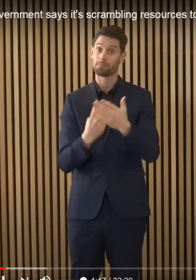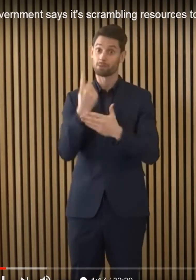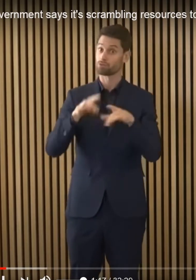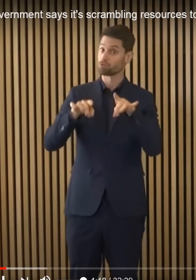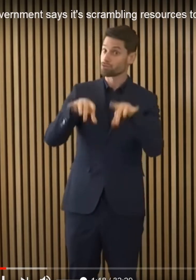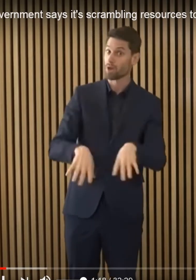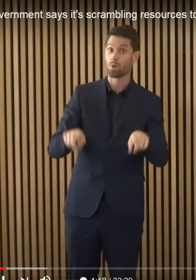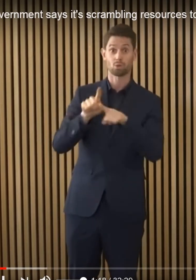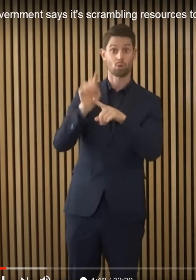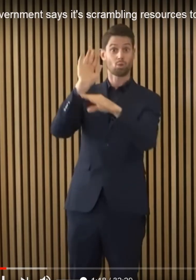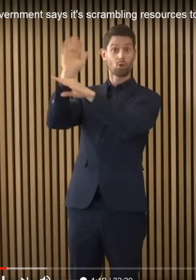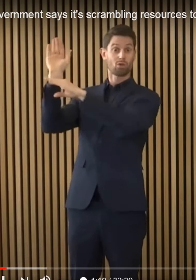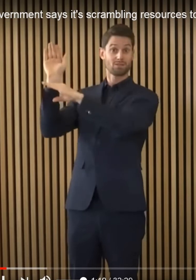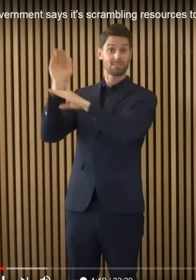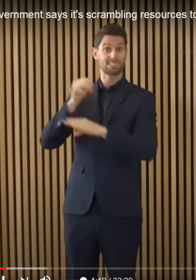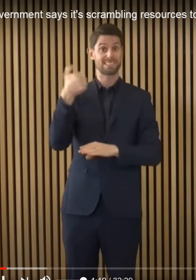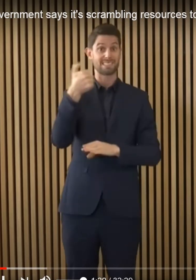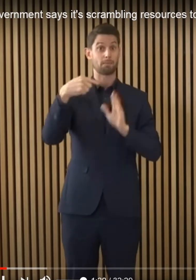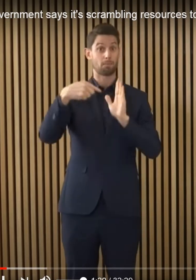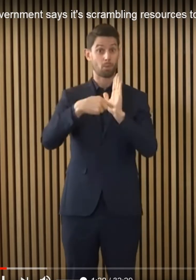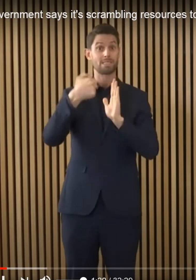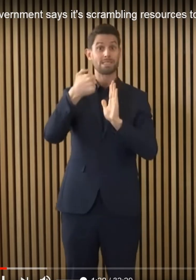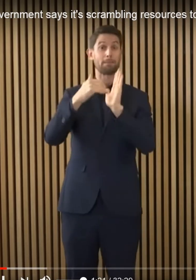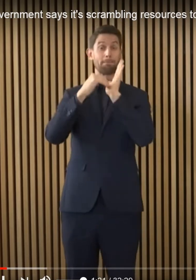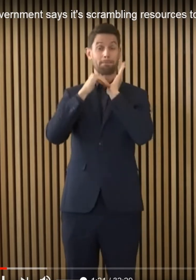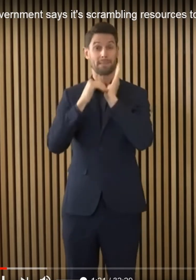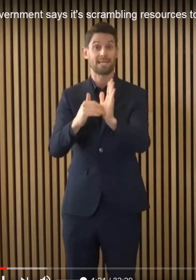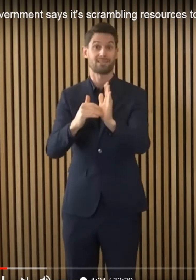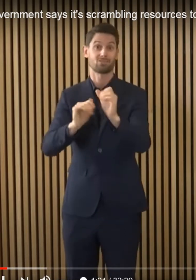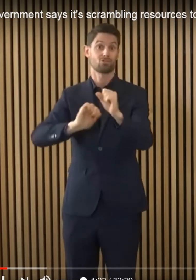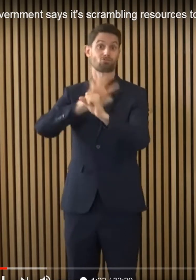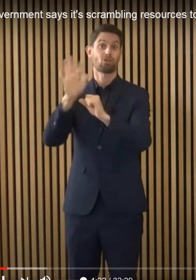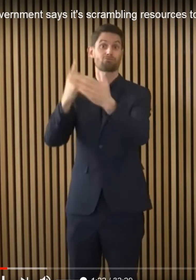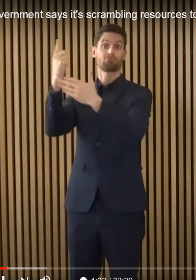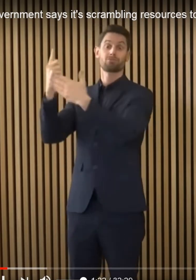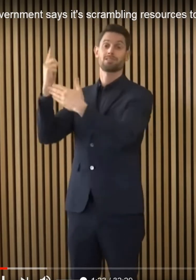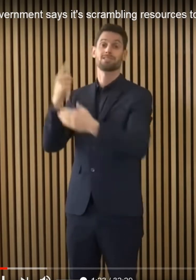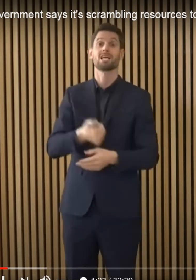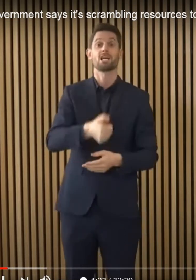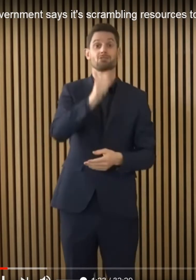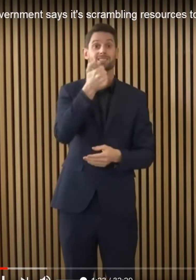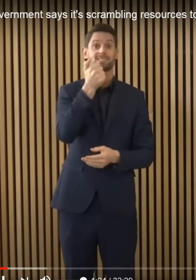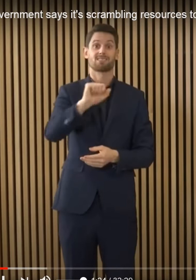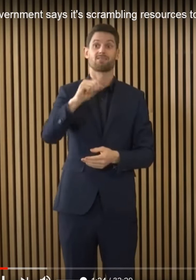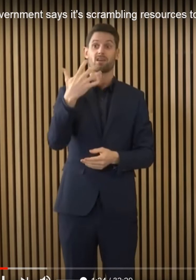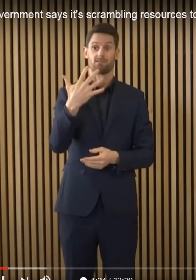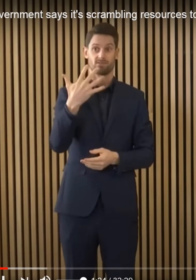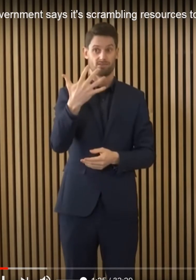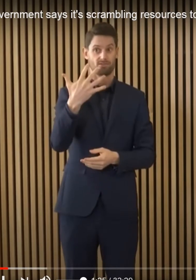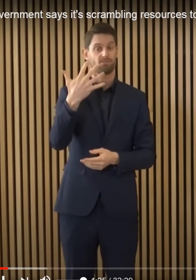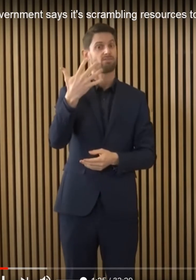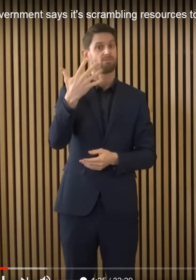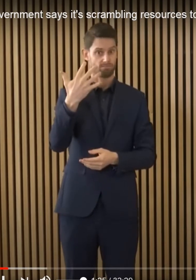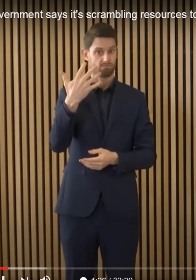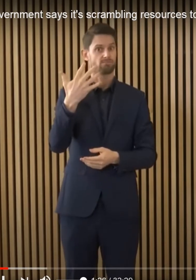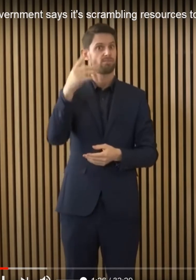response. 16.6 million cases. Very sadly, 658,000 lives lost. In